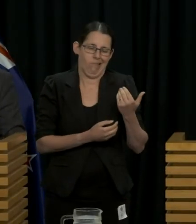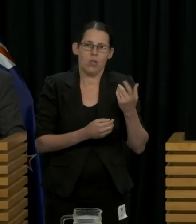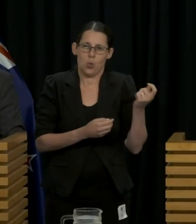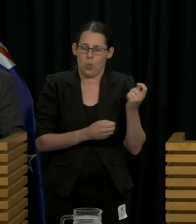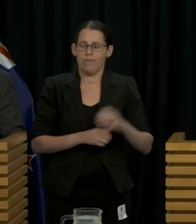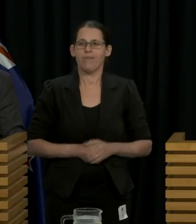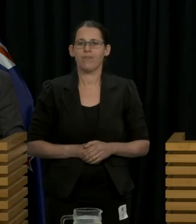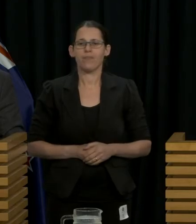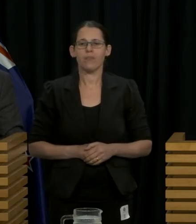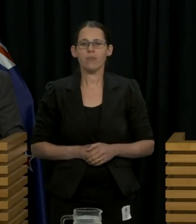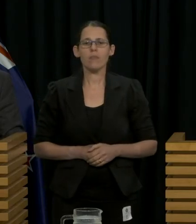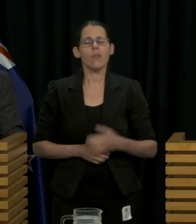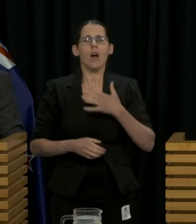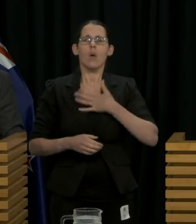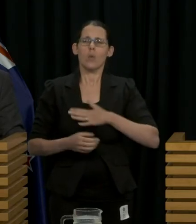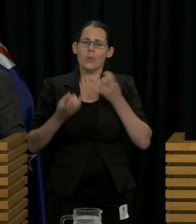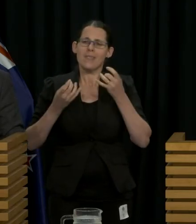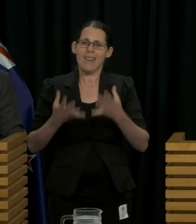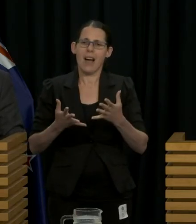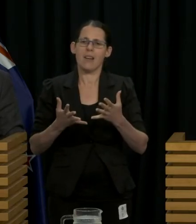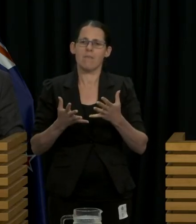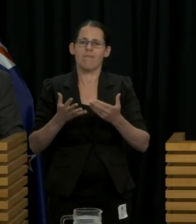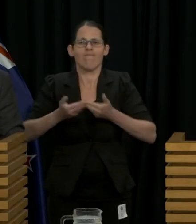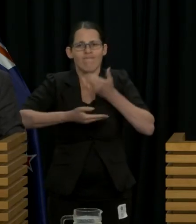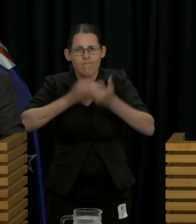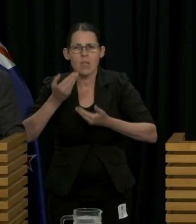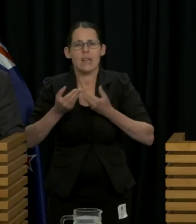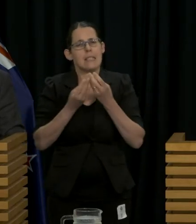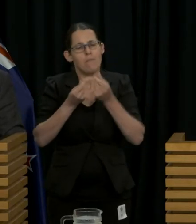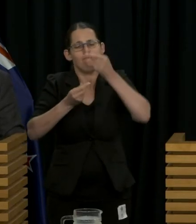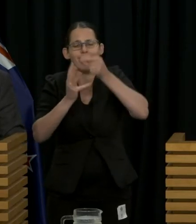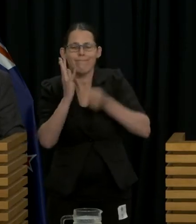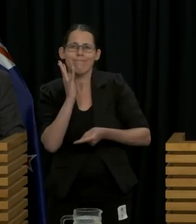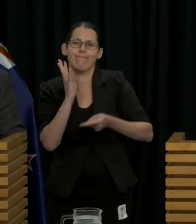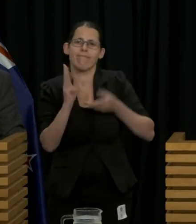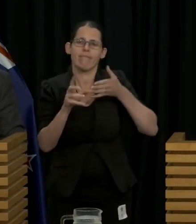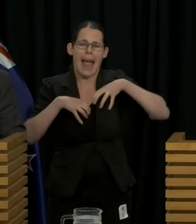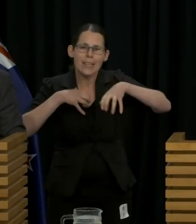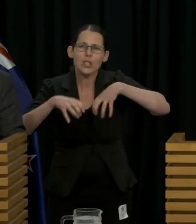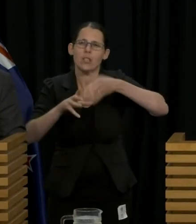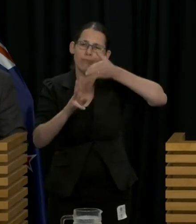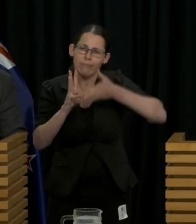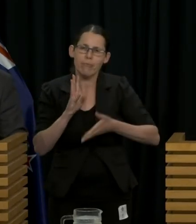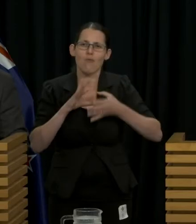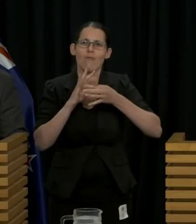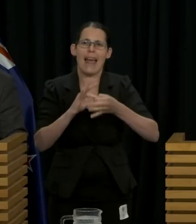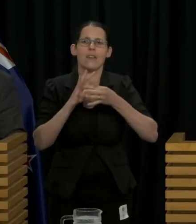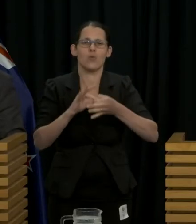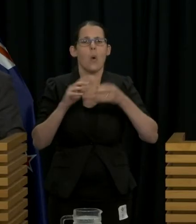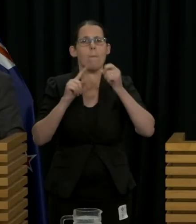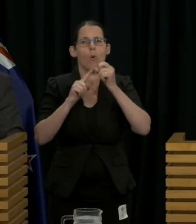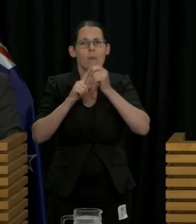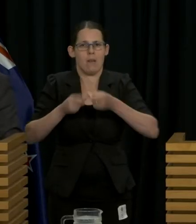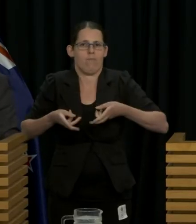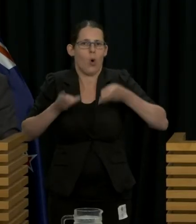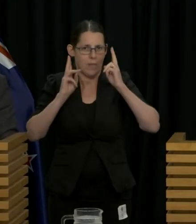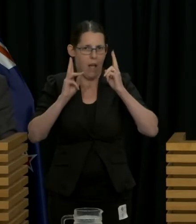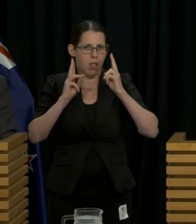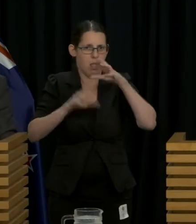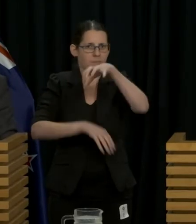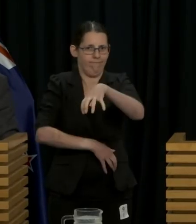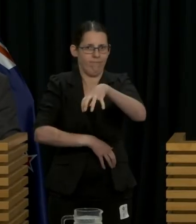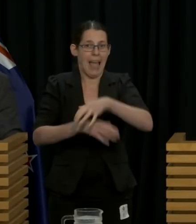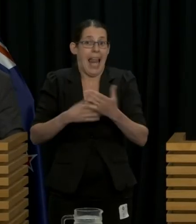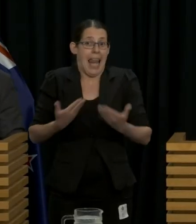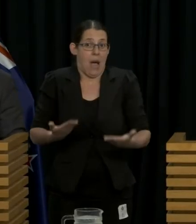by reinforcing some of the specific actions that we have taken with regard to the Pullman Hotel facility, which has